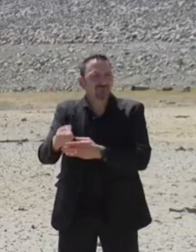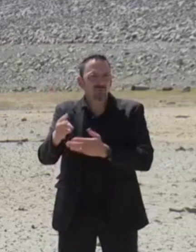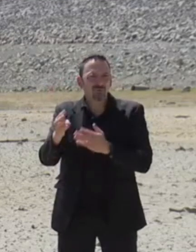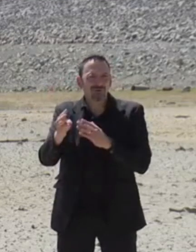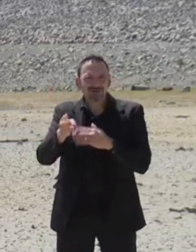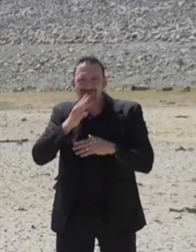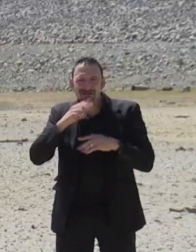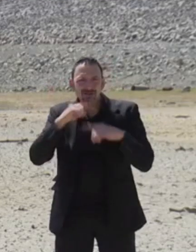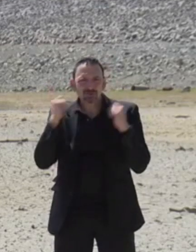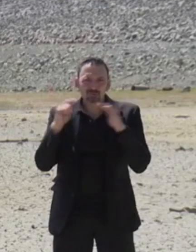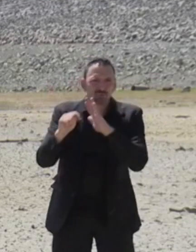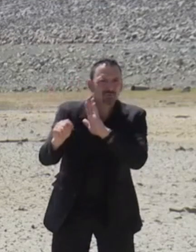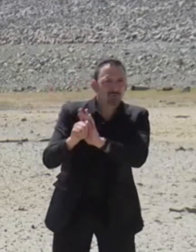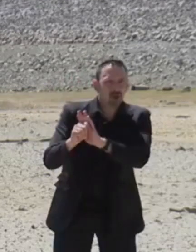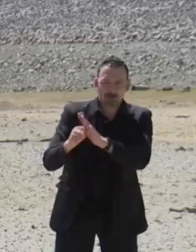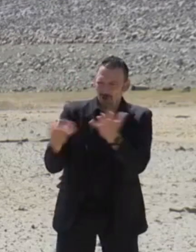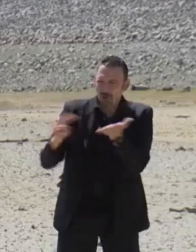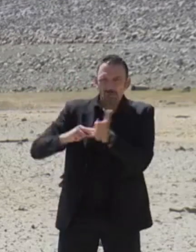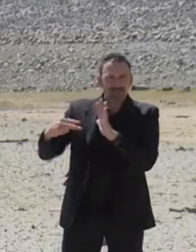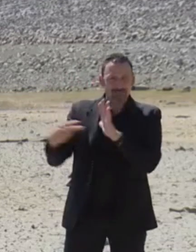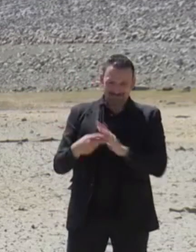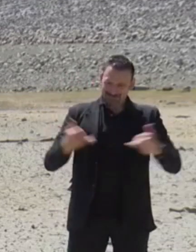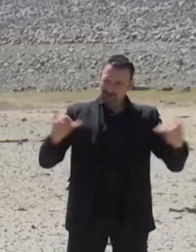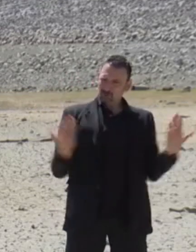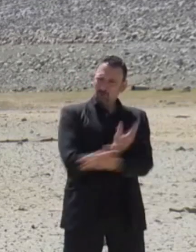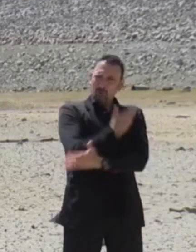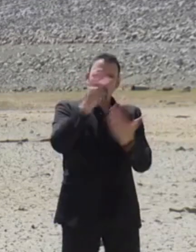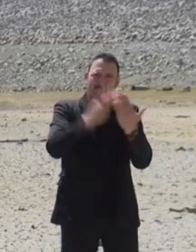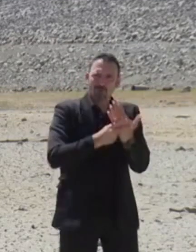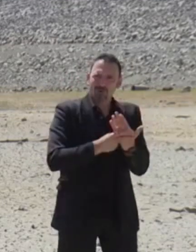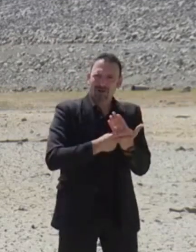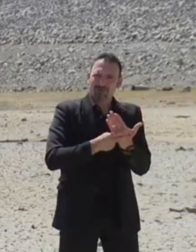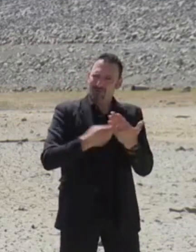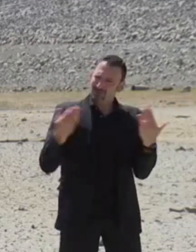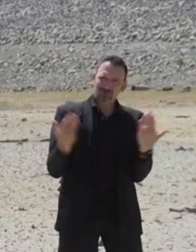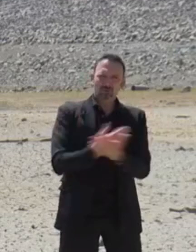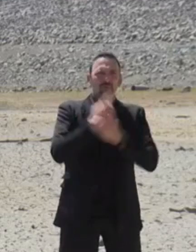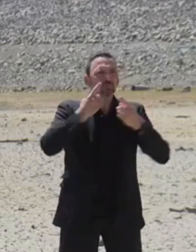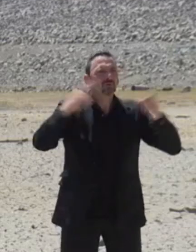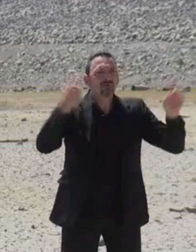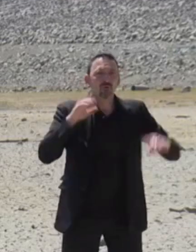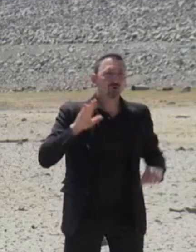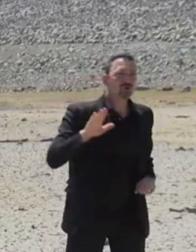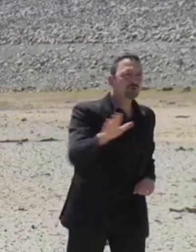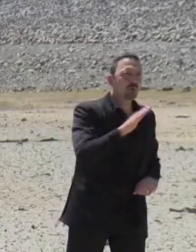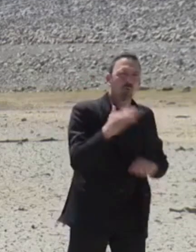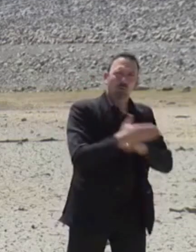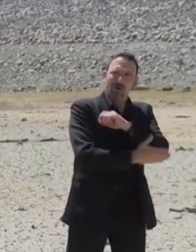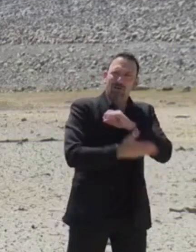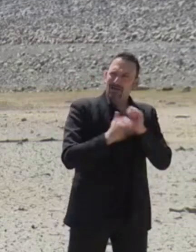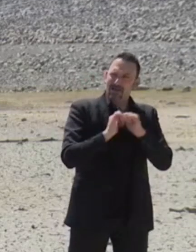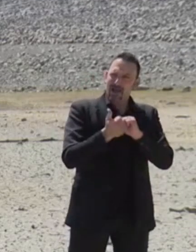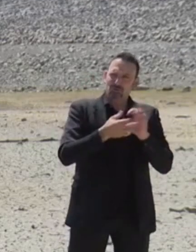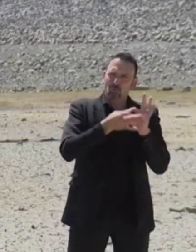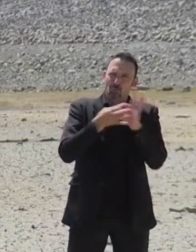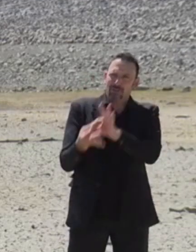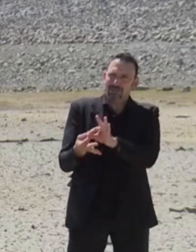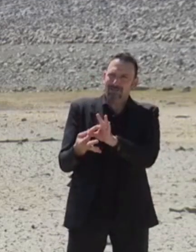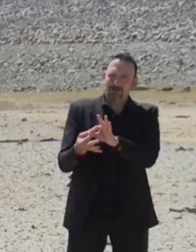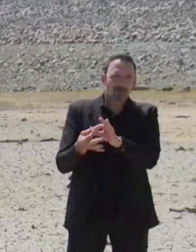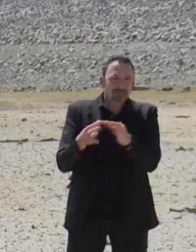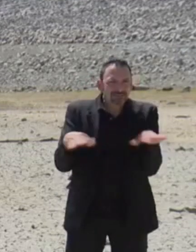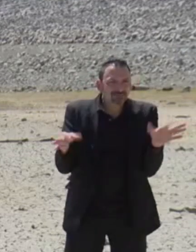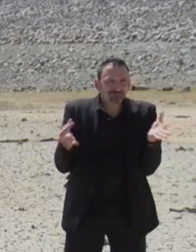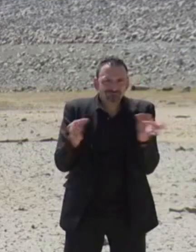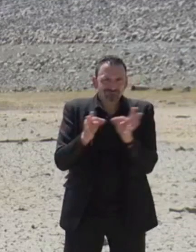this means, this executive action and the emergency declaration for your county, and why it's very, very